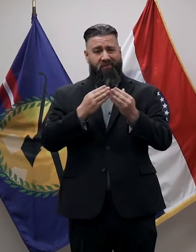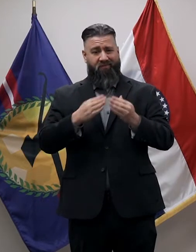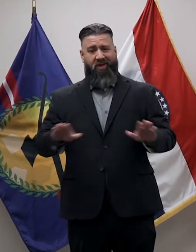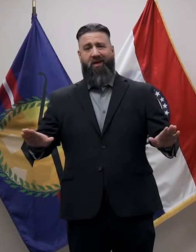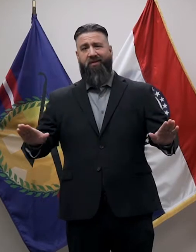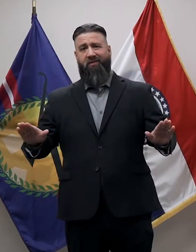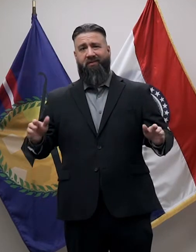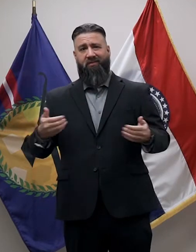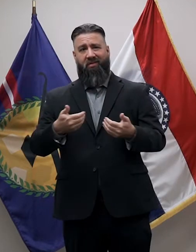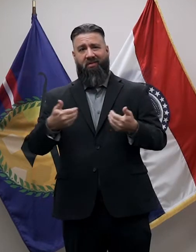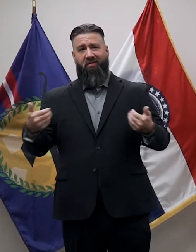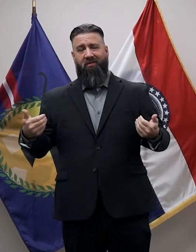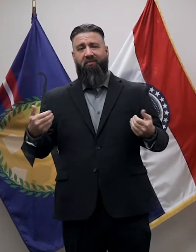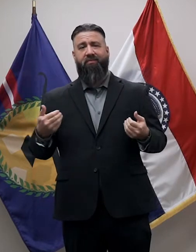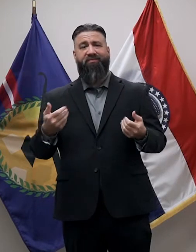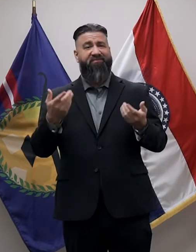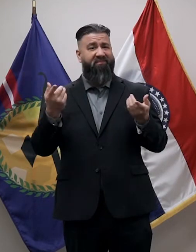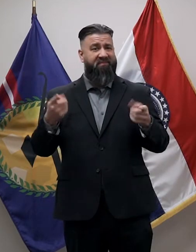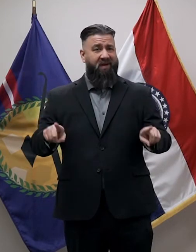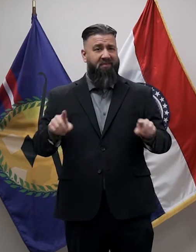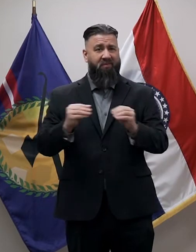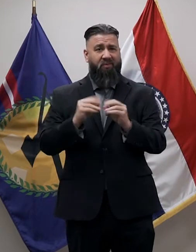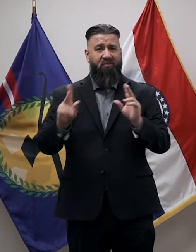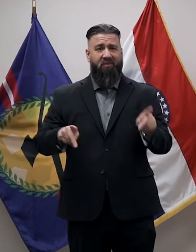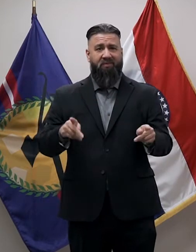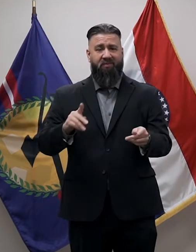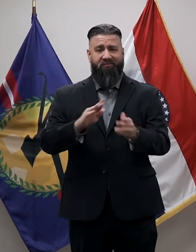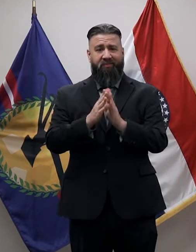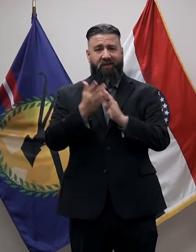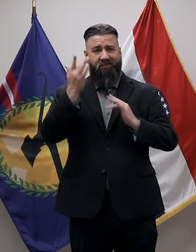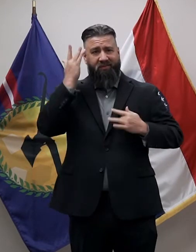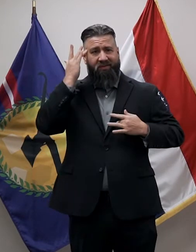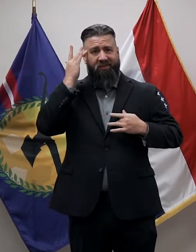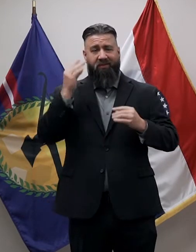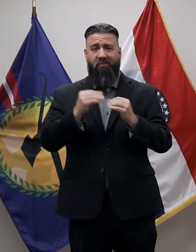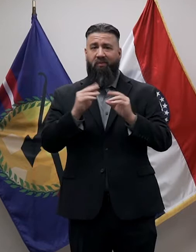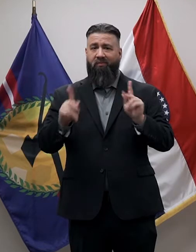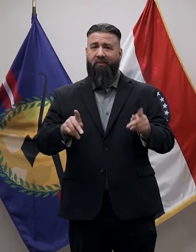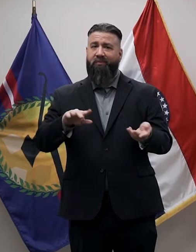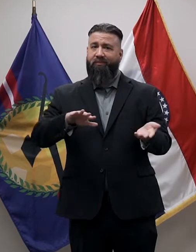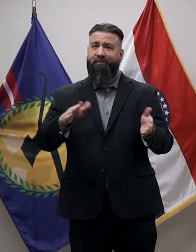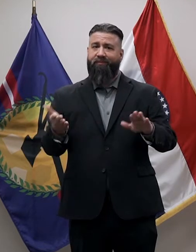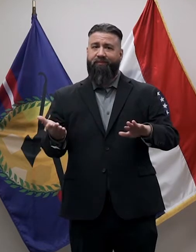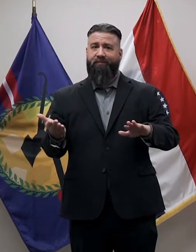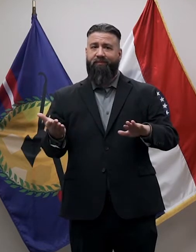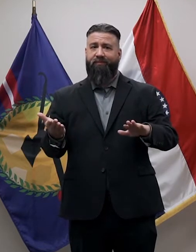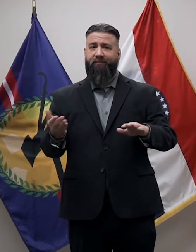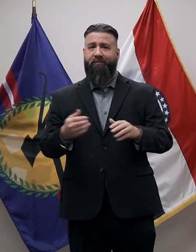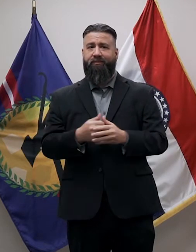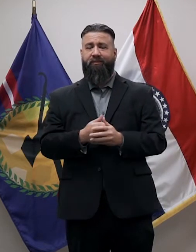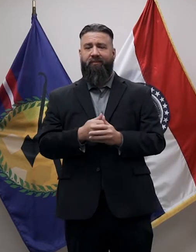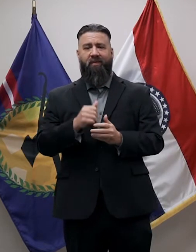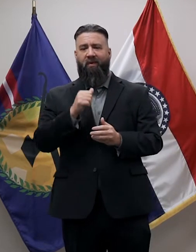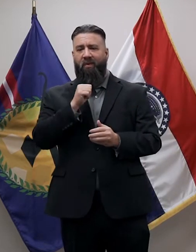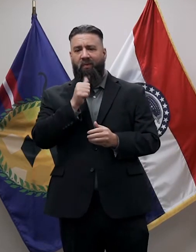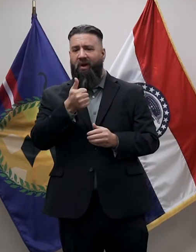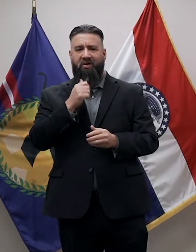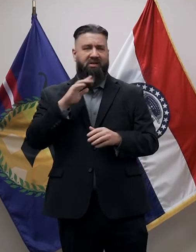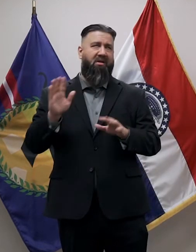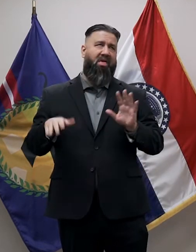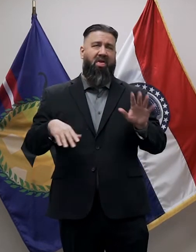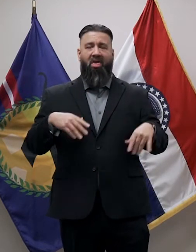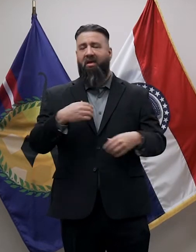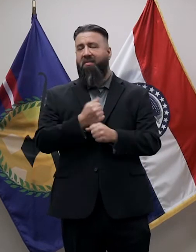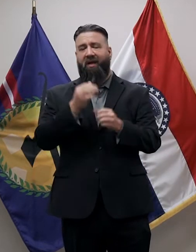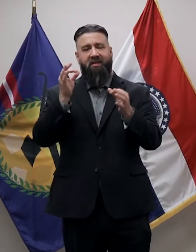As a result, more people became sick and more people died. We did not make decisions in a vacuum. We heard